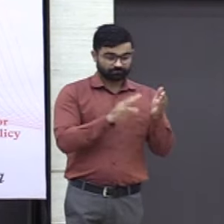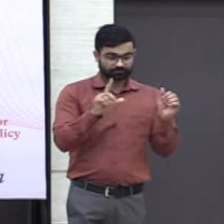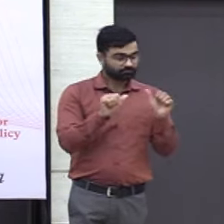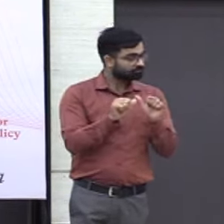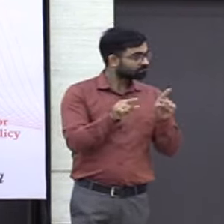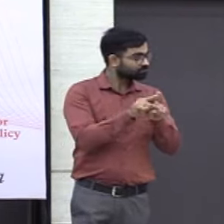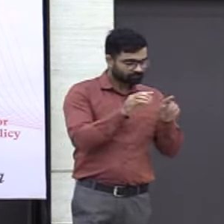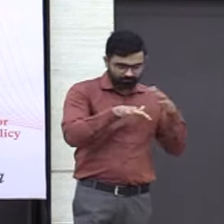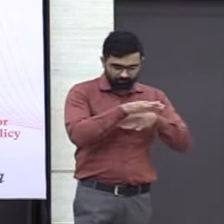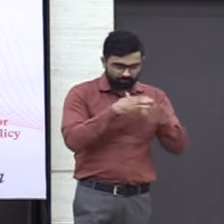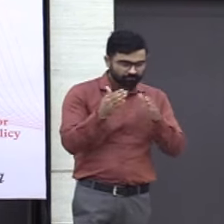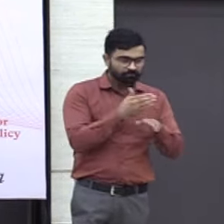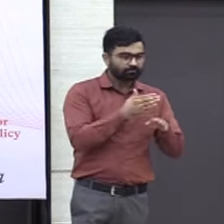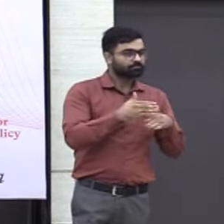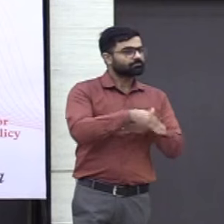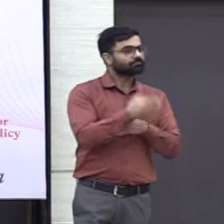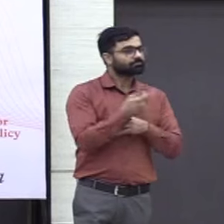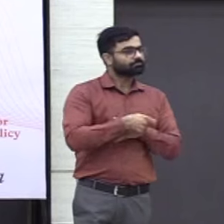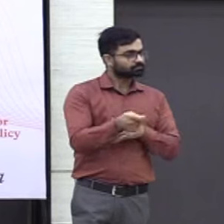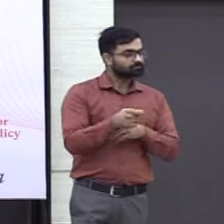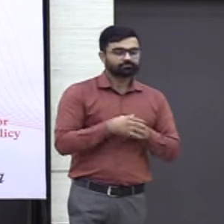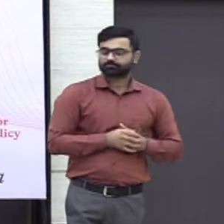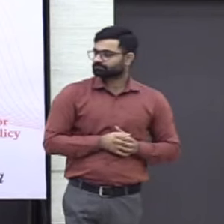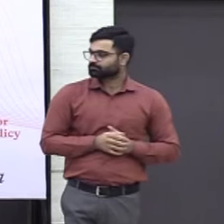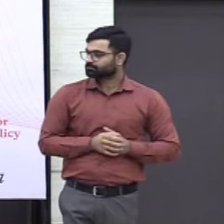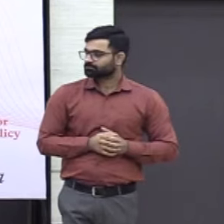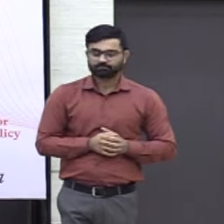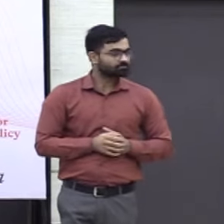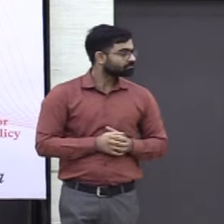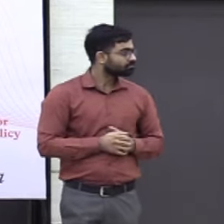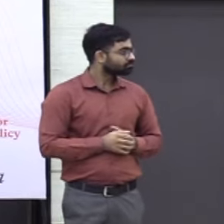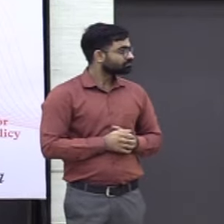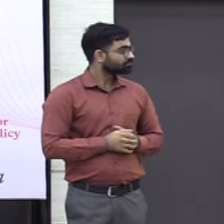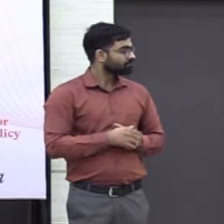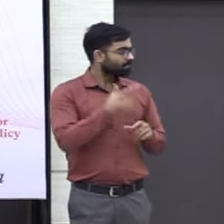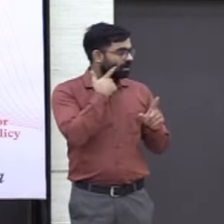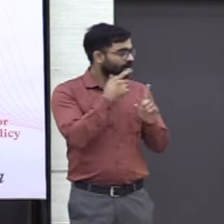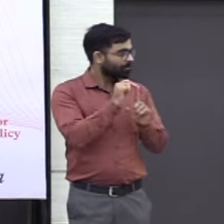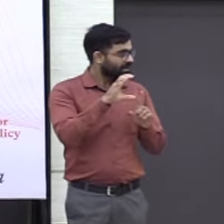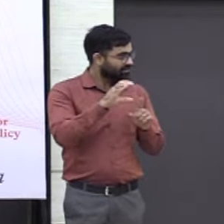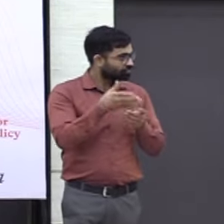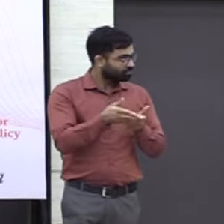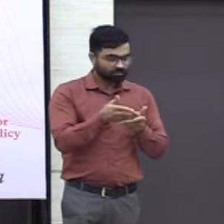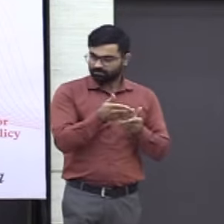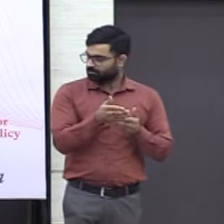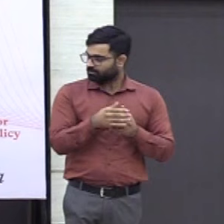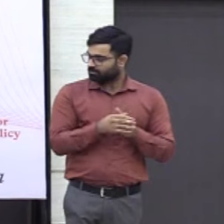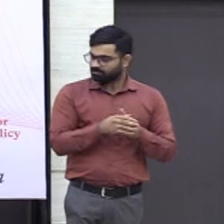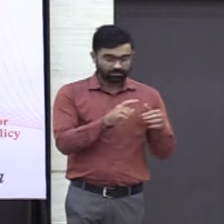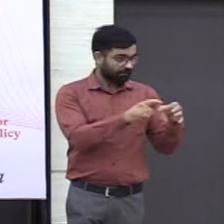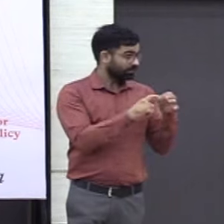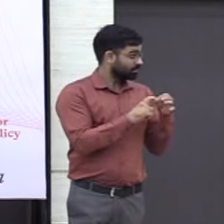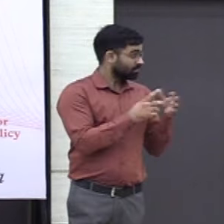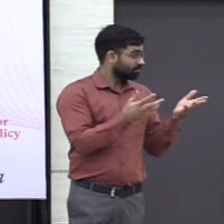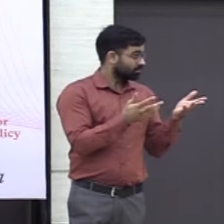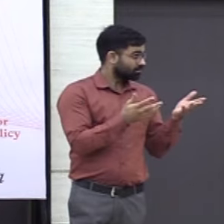also organize crime, like in some extent. Not necessarily. And like in IPC, there would also 3 years. What's the question, son? What's the